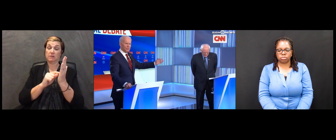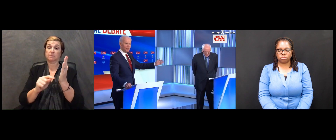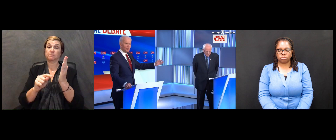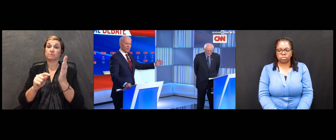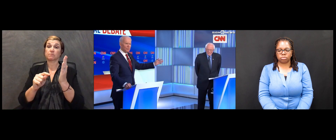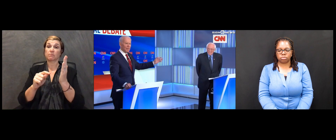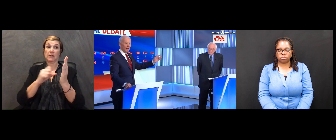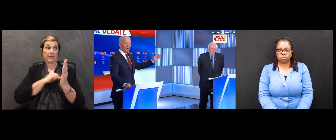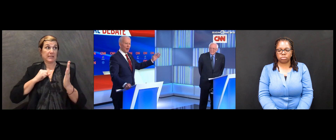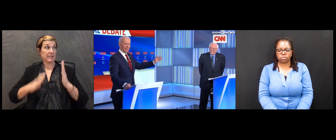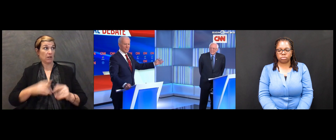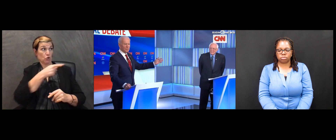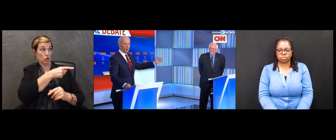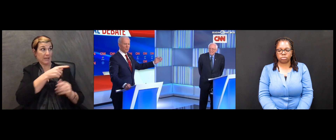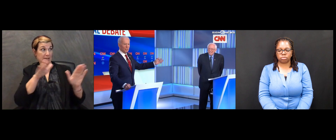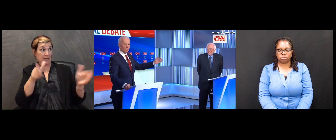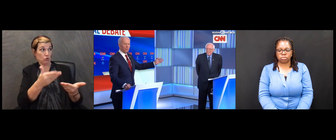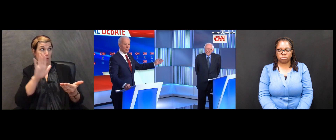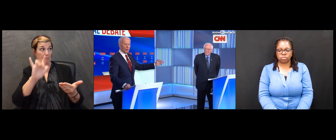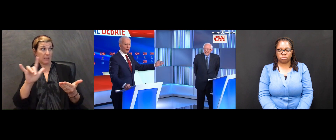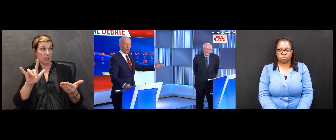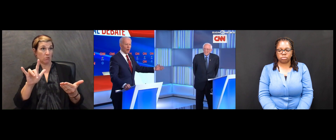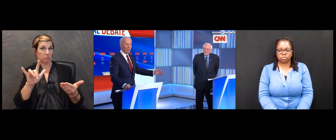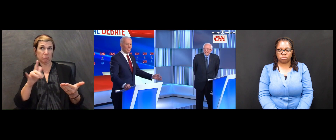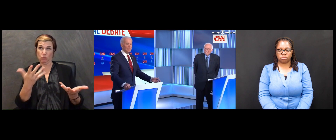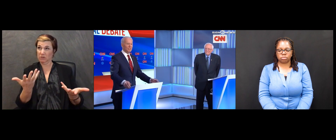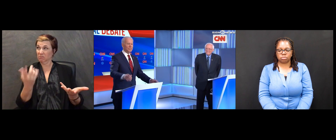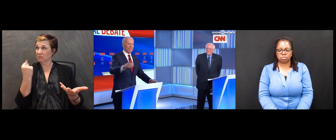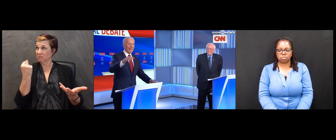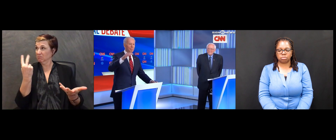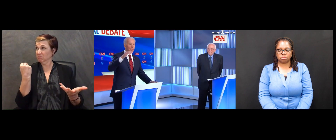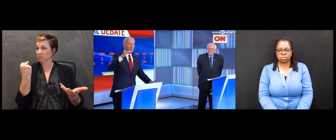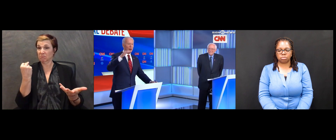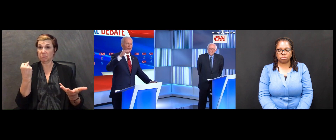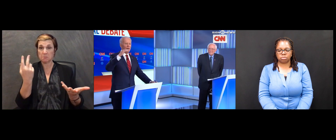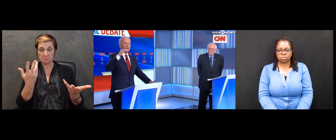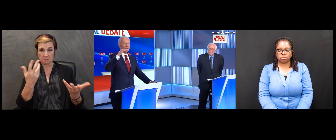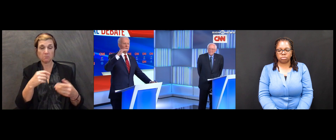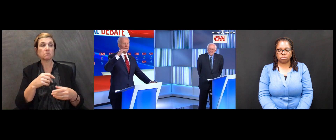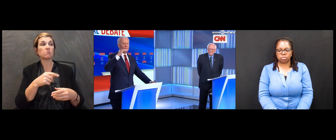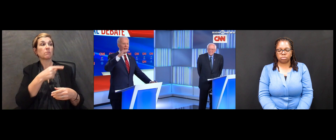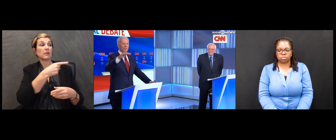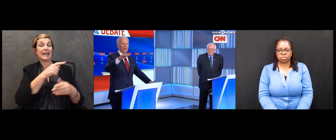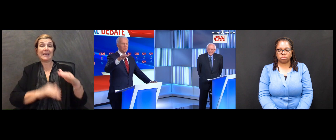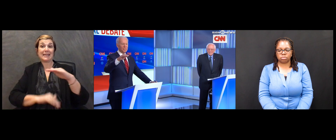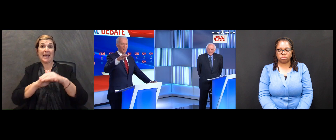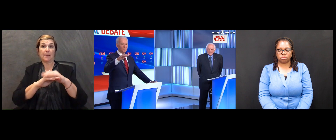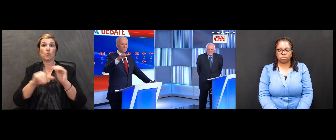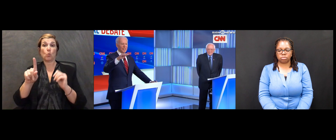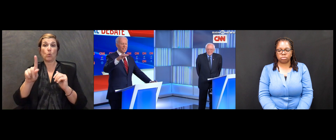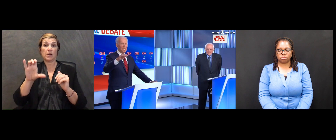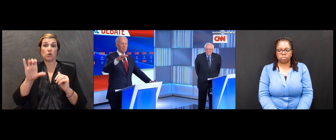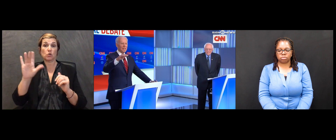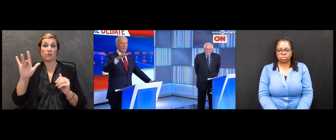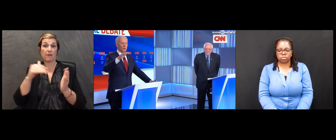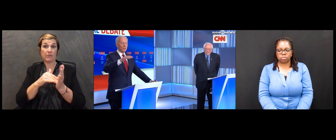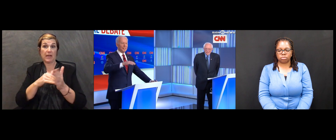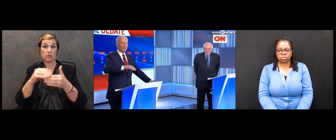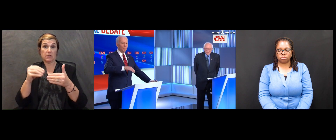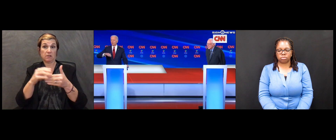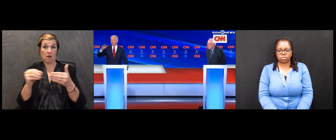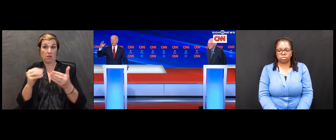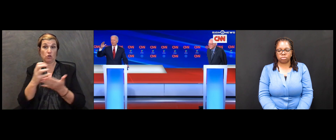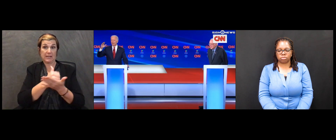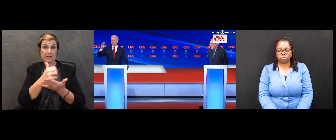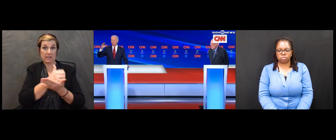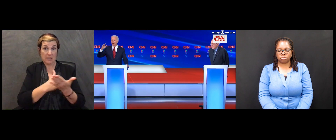Senator Sanders introduced, I guess over a little over a year ago, capping it off at $125,000 in income, you could